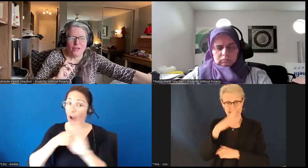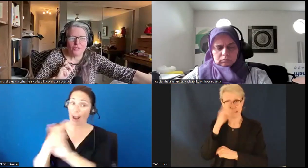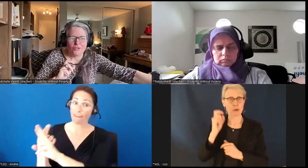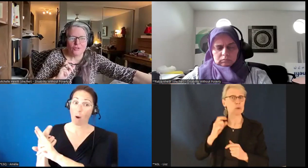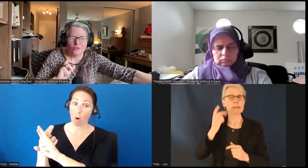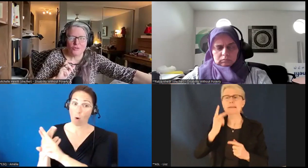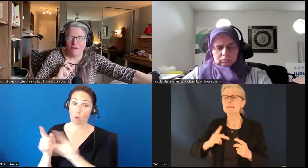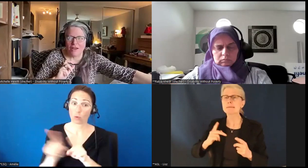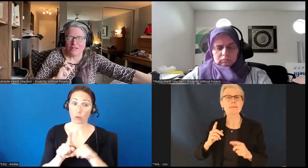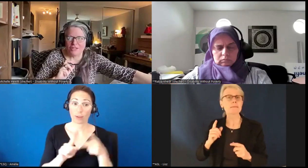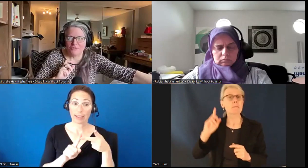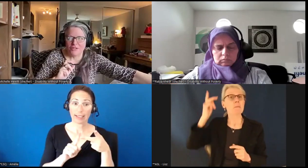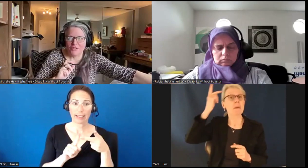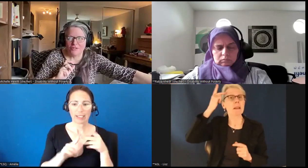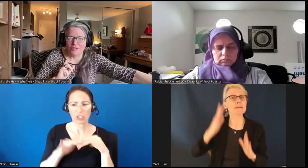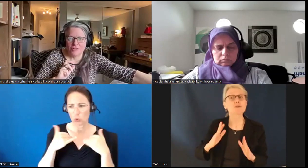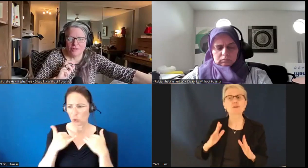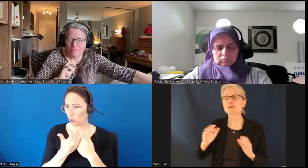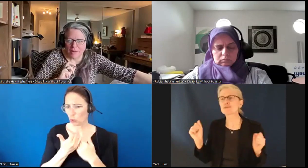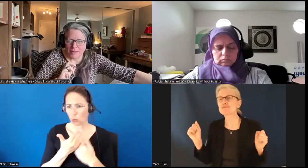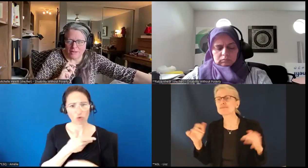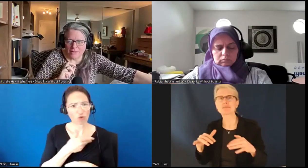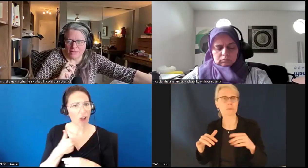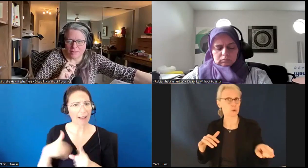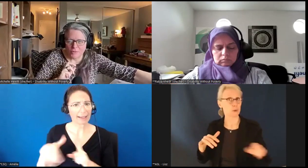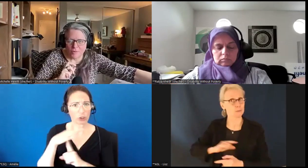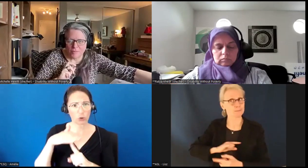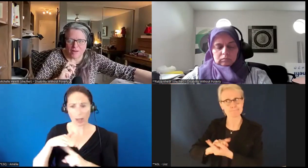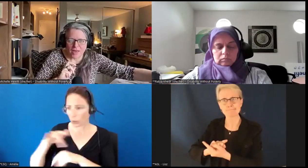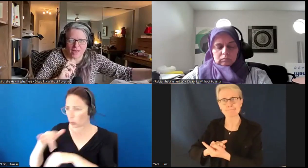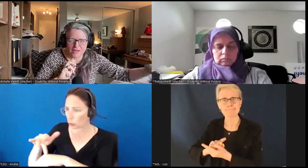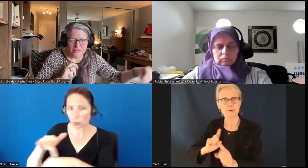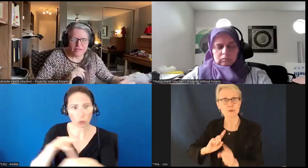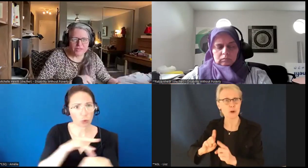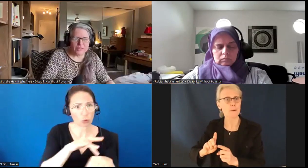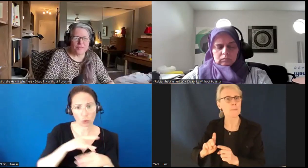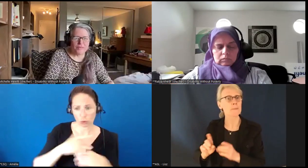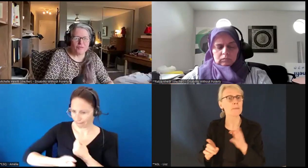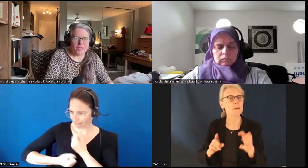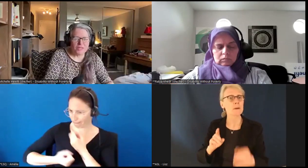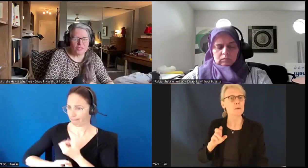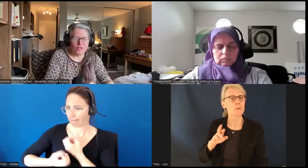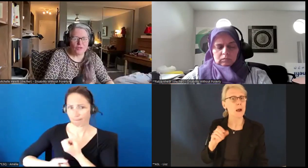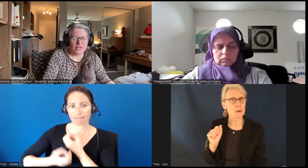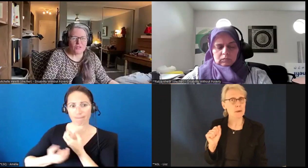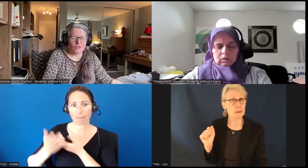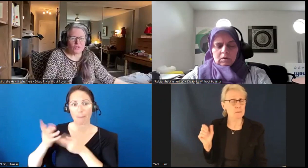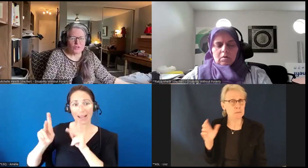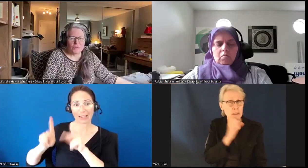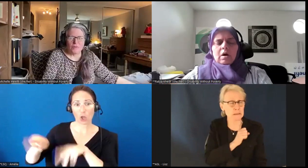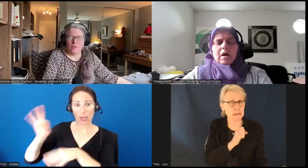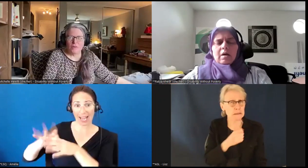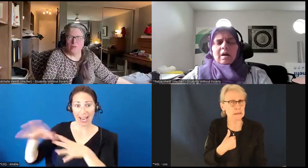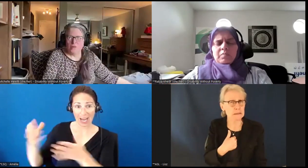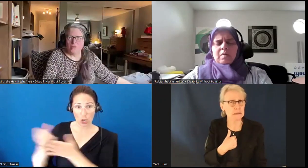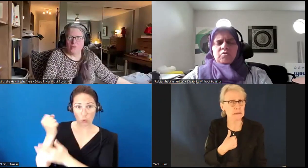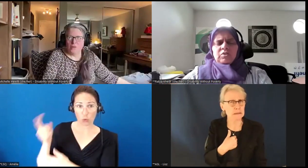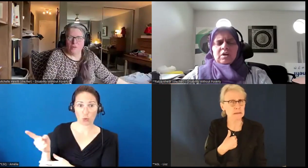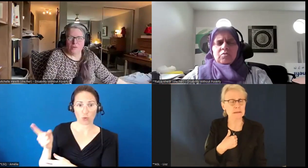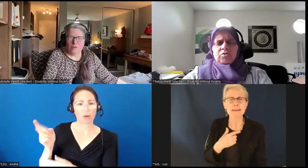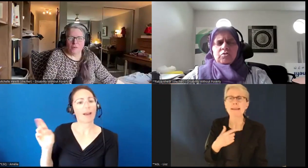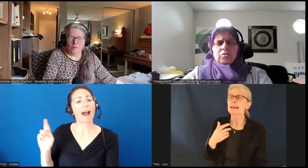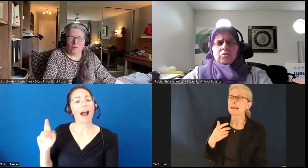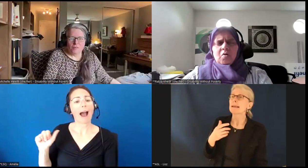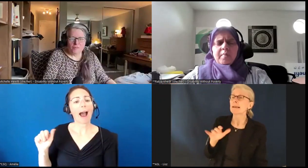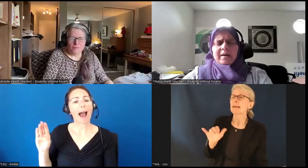have to talk to our elected officials. Rabia, is there more about that I've missed that you'd like to talk to? Well, I'm just